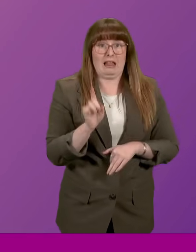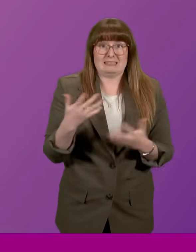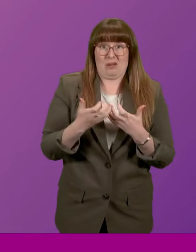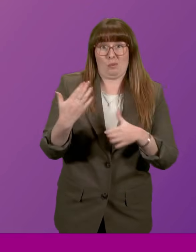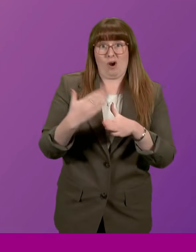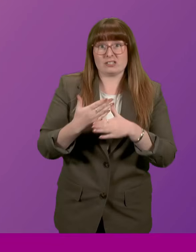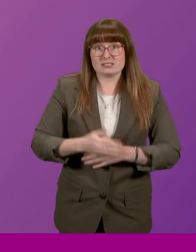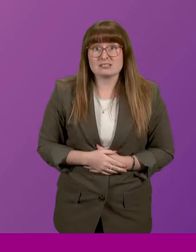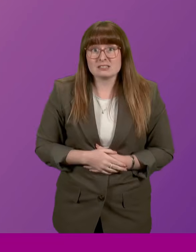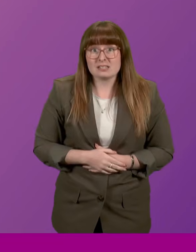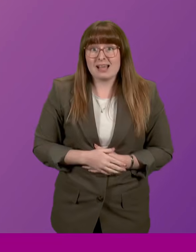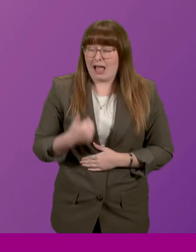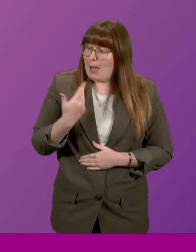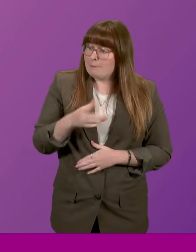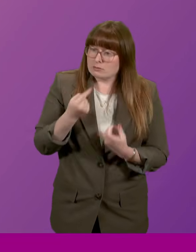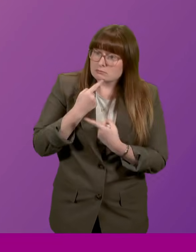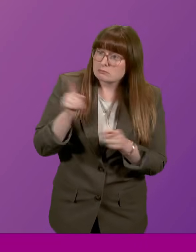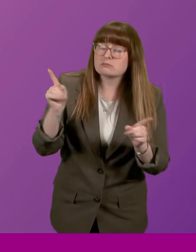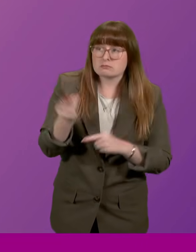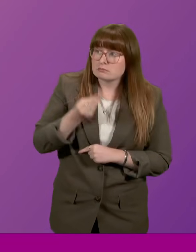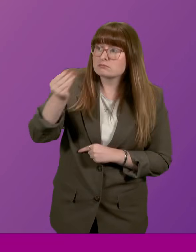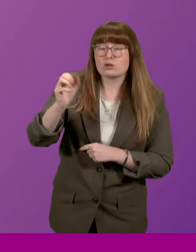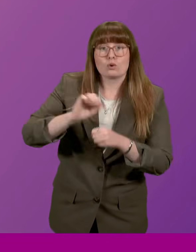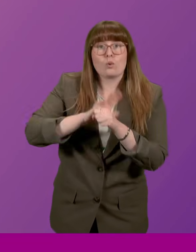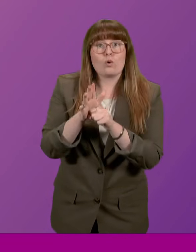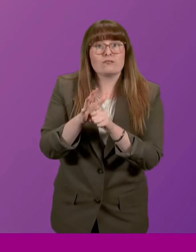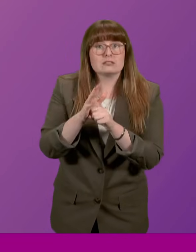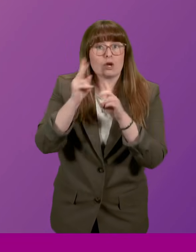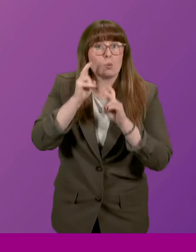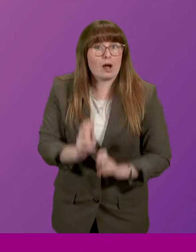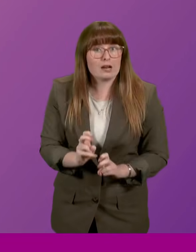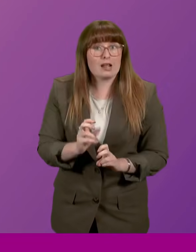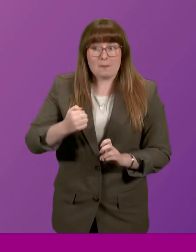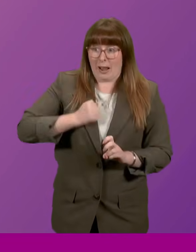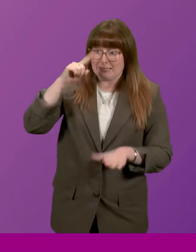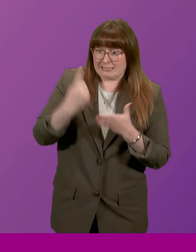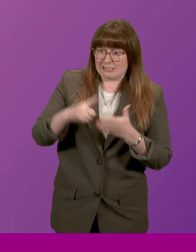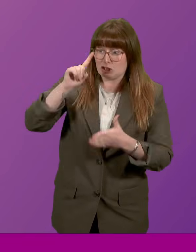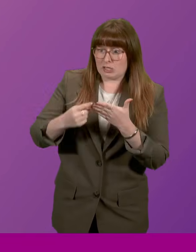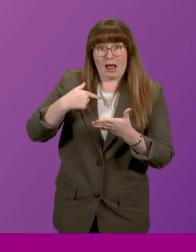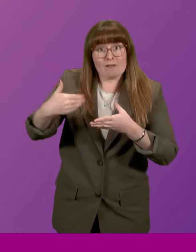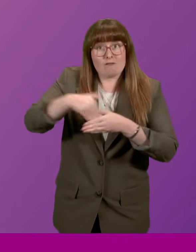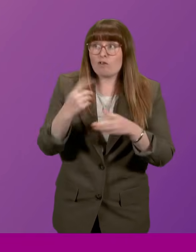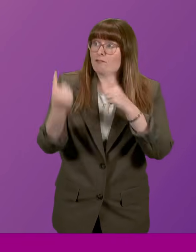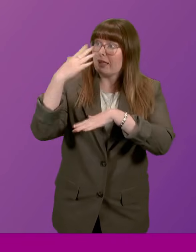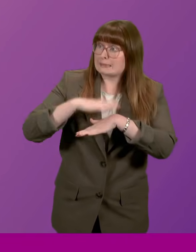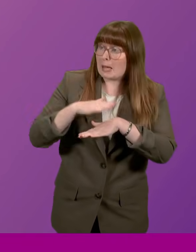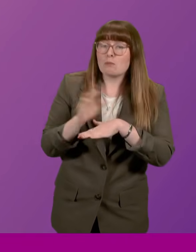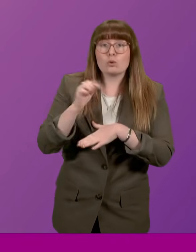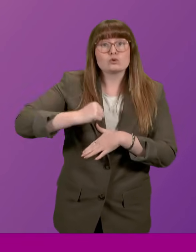I have set out to the COVID inquiry the basis of decision-making in which I was involved and which the Scottish Government